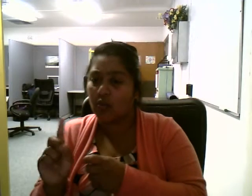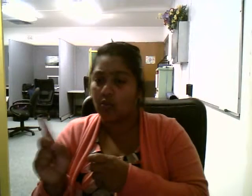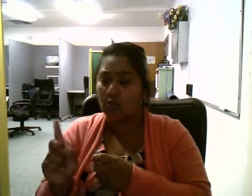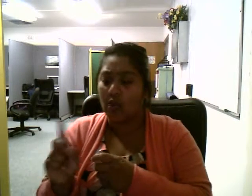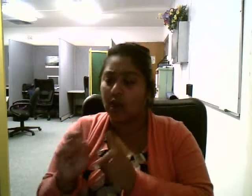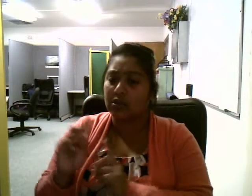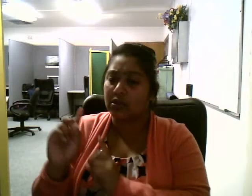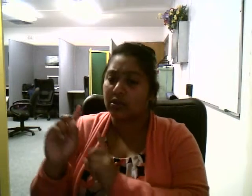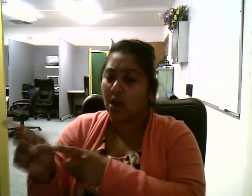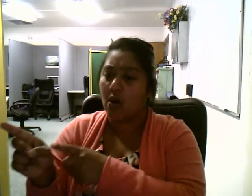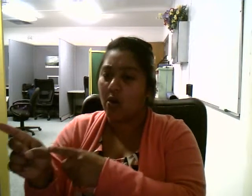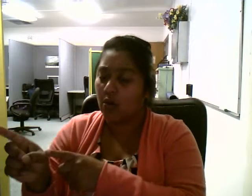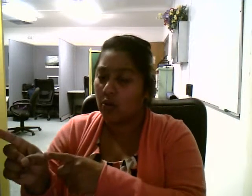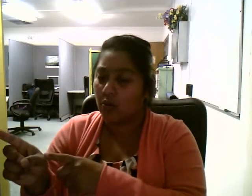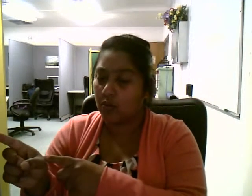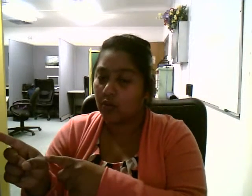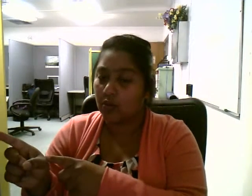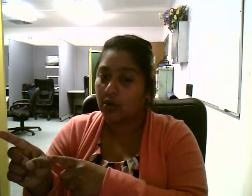lead? Those can now be asked